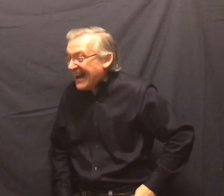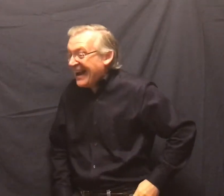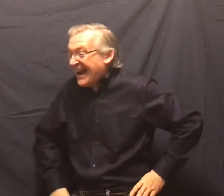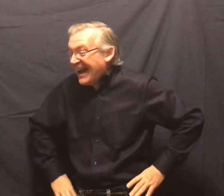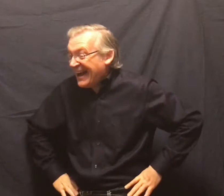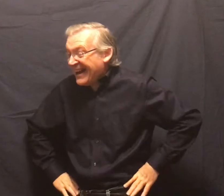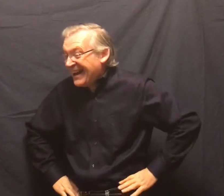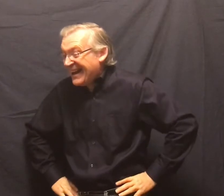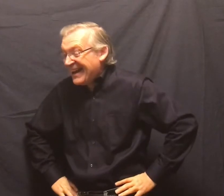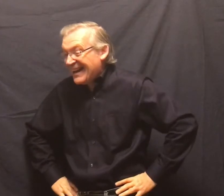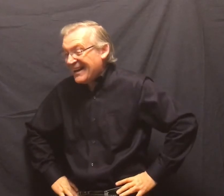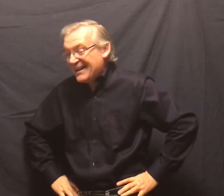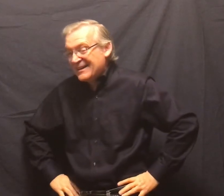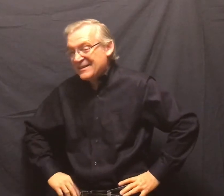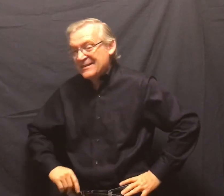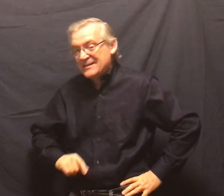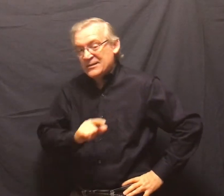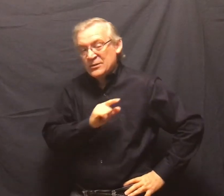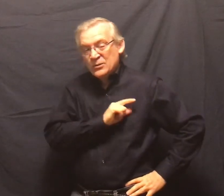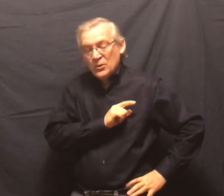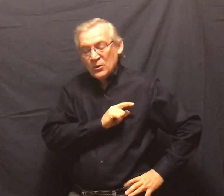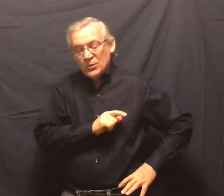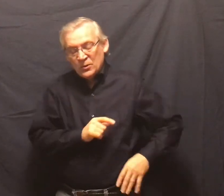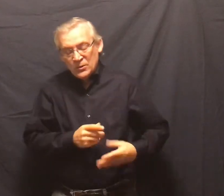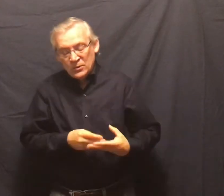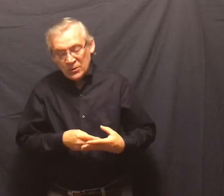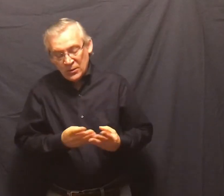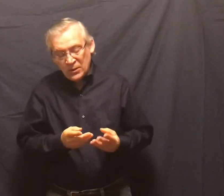George's hand stopped working with the cards.